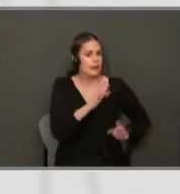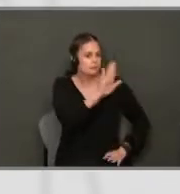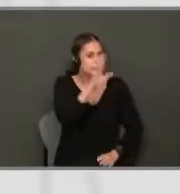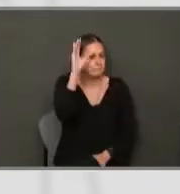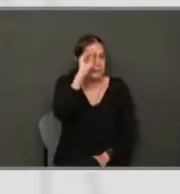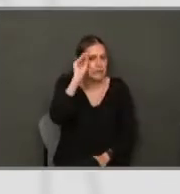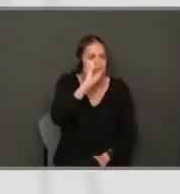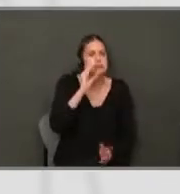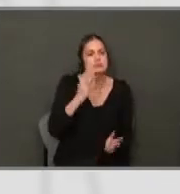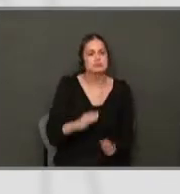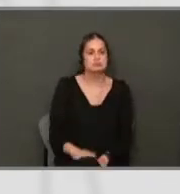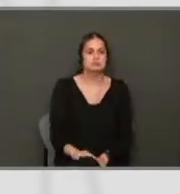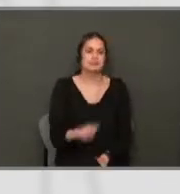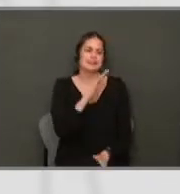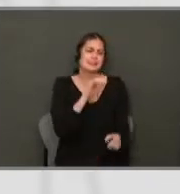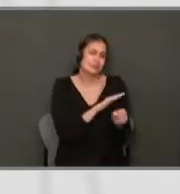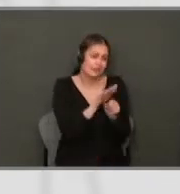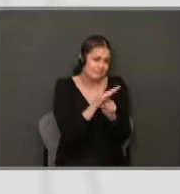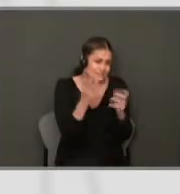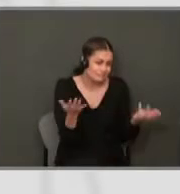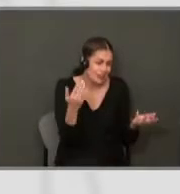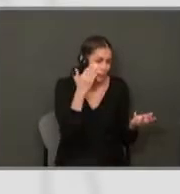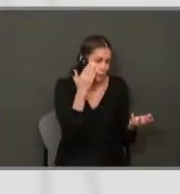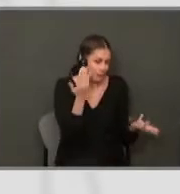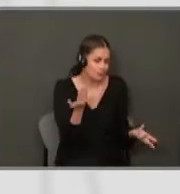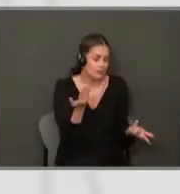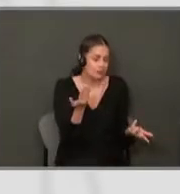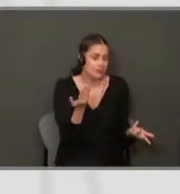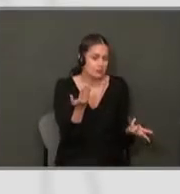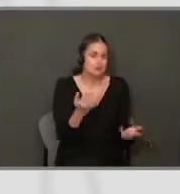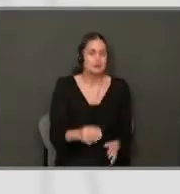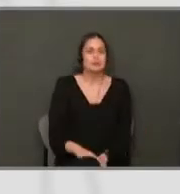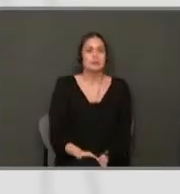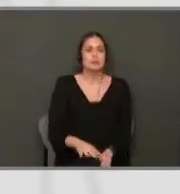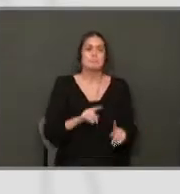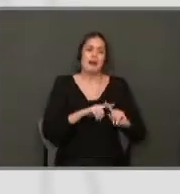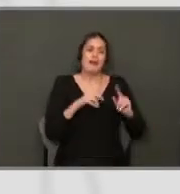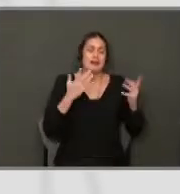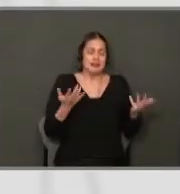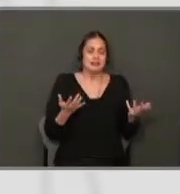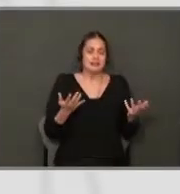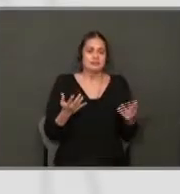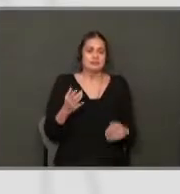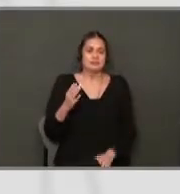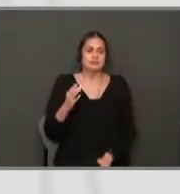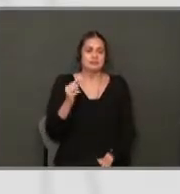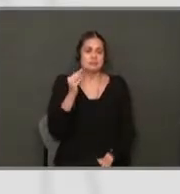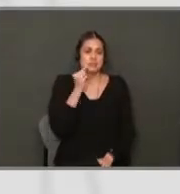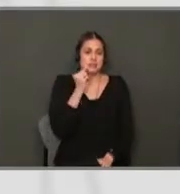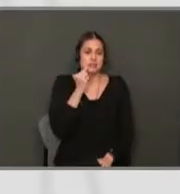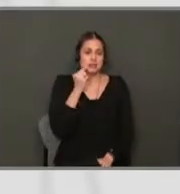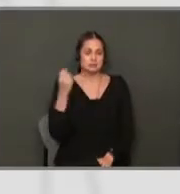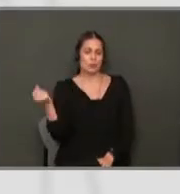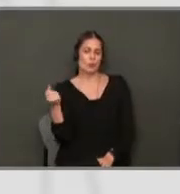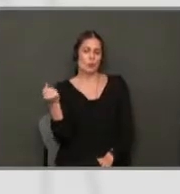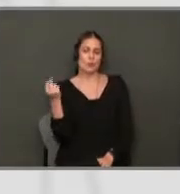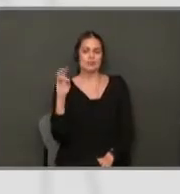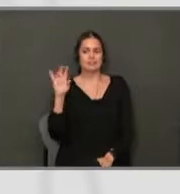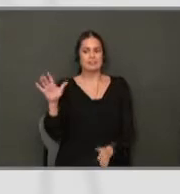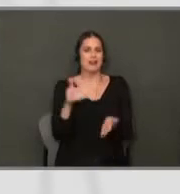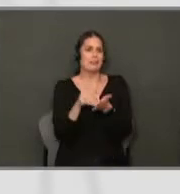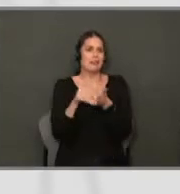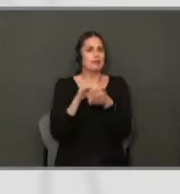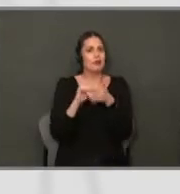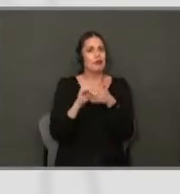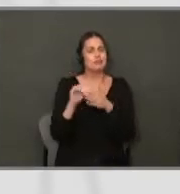tell you right now, it's never enough, given what everybody's gone through. The alternative is that the city hold on to the $75 million or